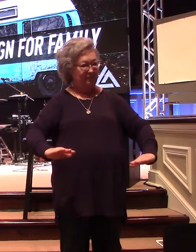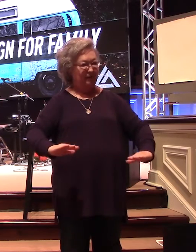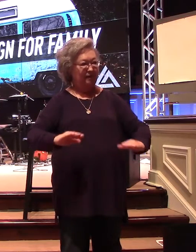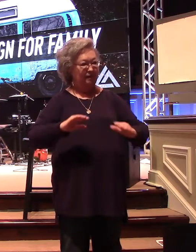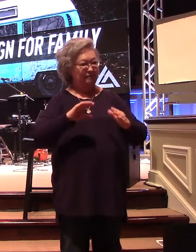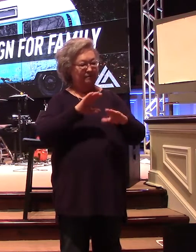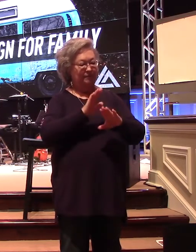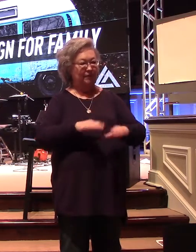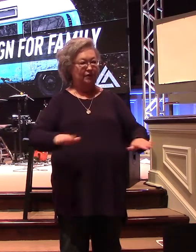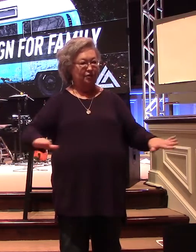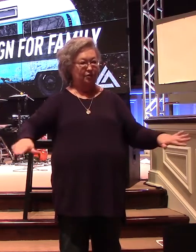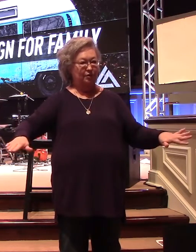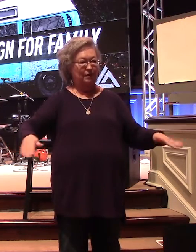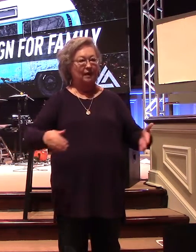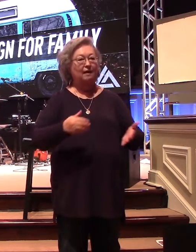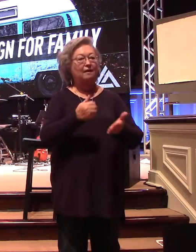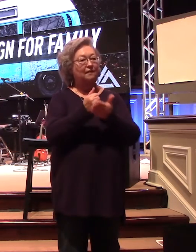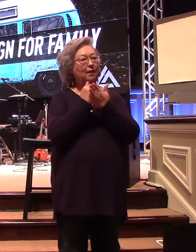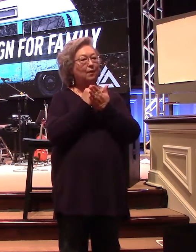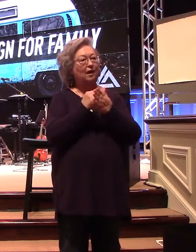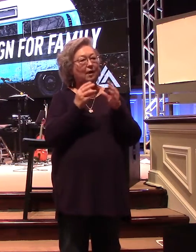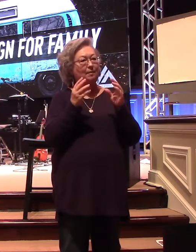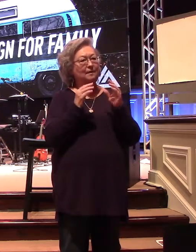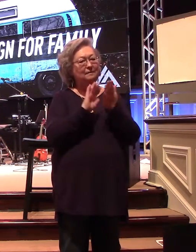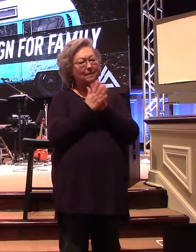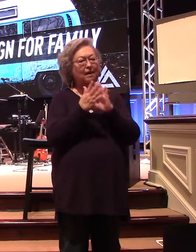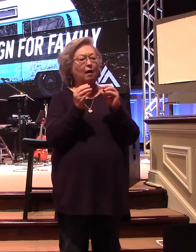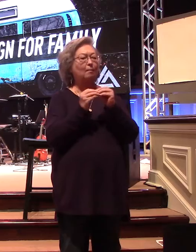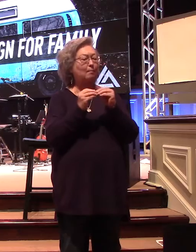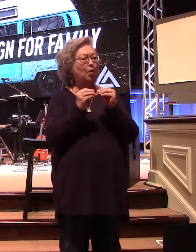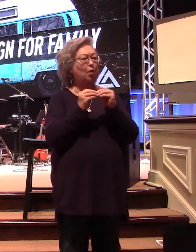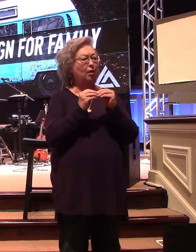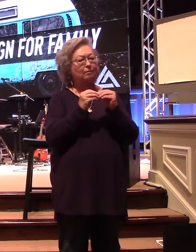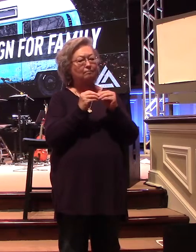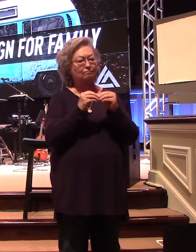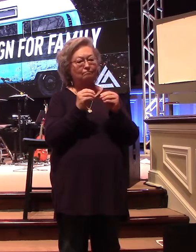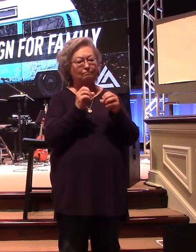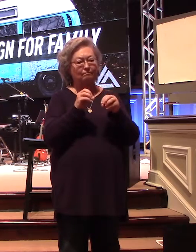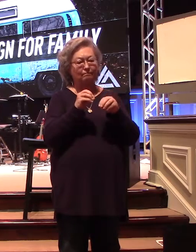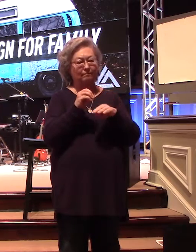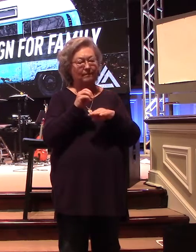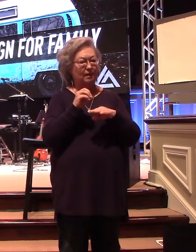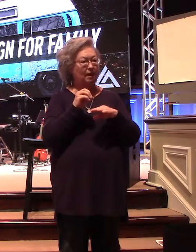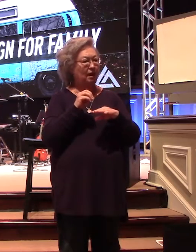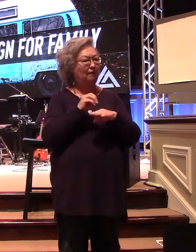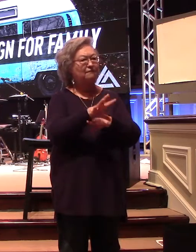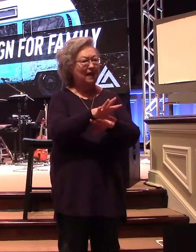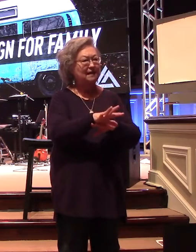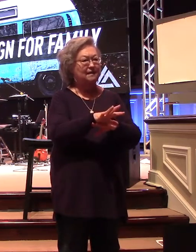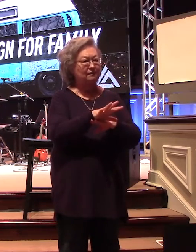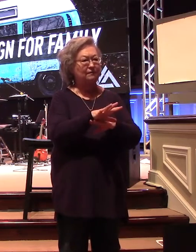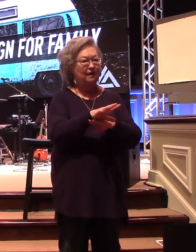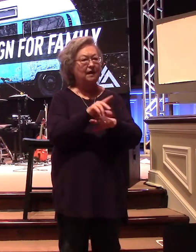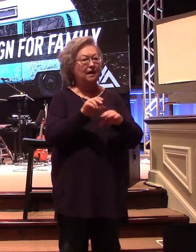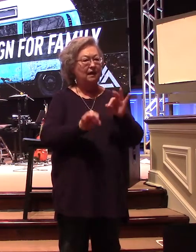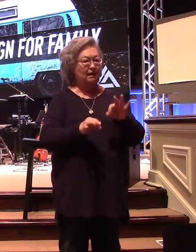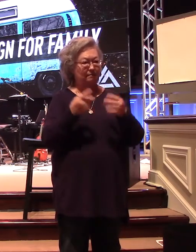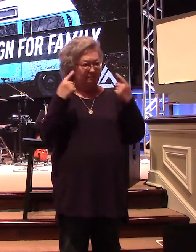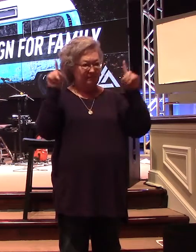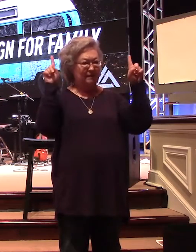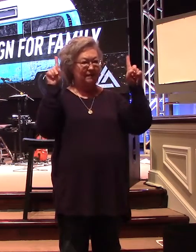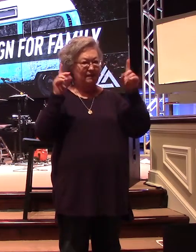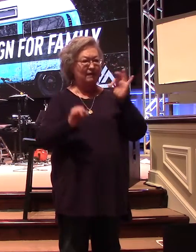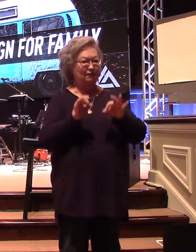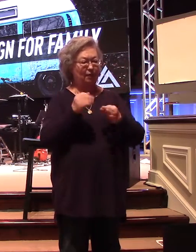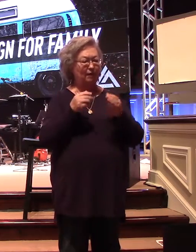and effective at doing what God's called us to do, making Him look good. So we want to talk tonight about how do we